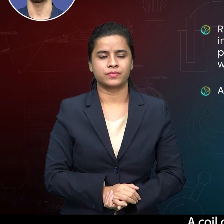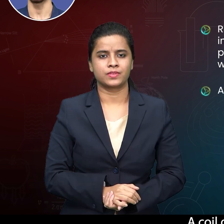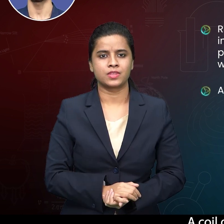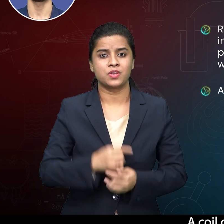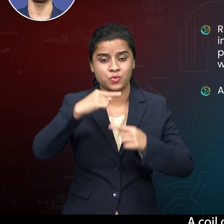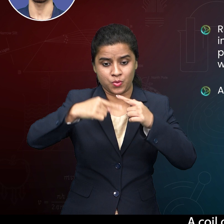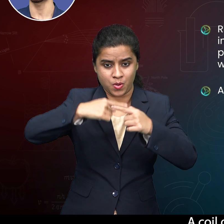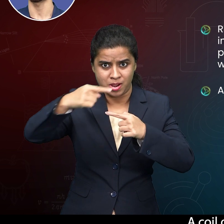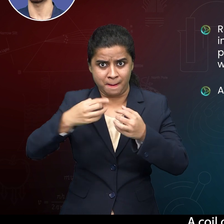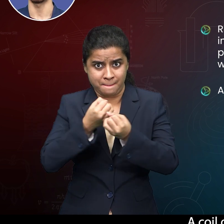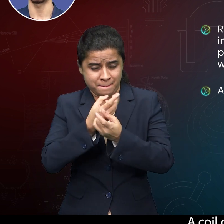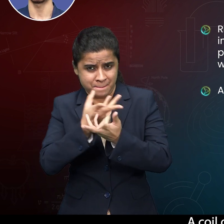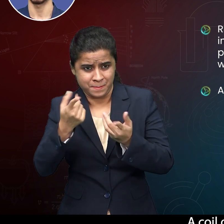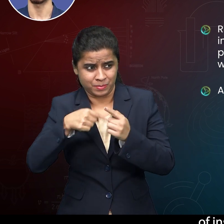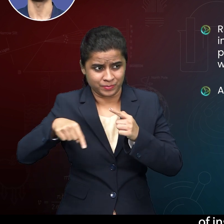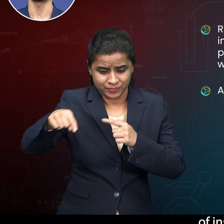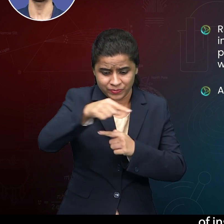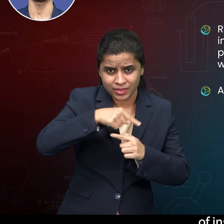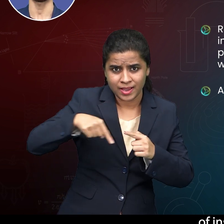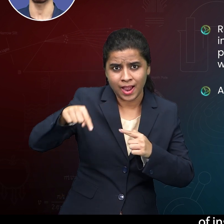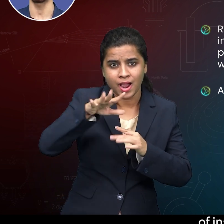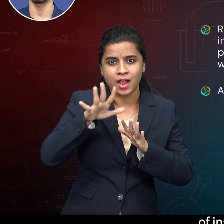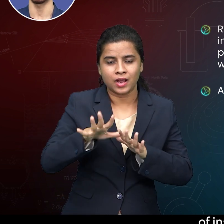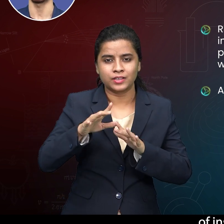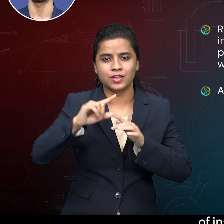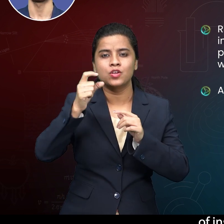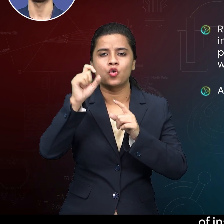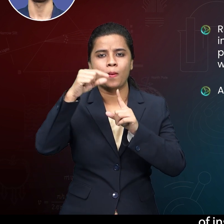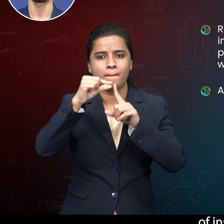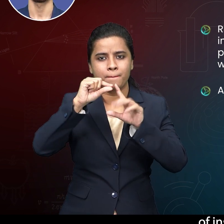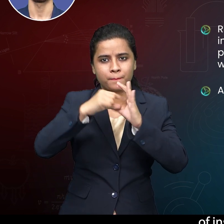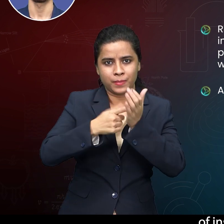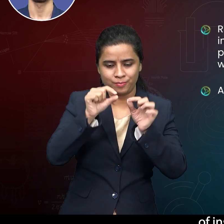A coil of many circular turns of insulated copper wire